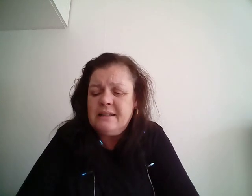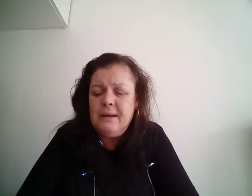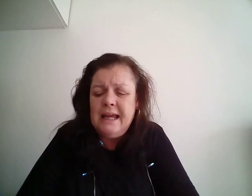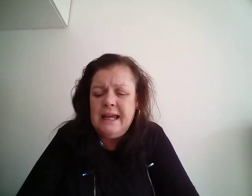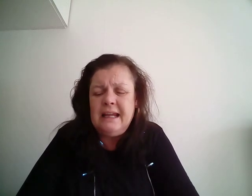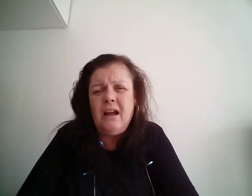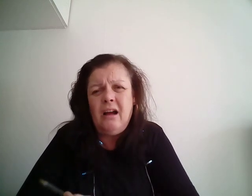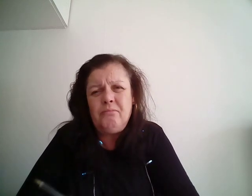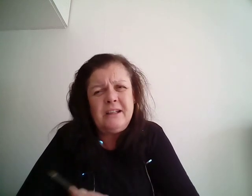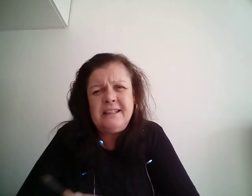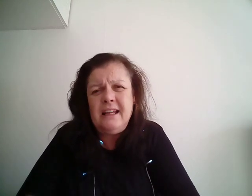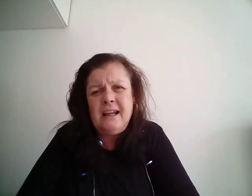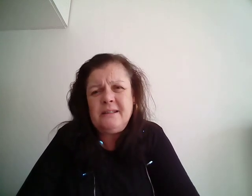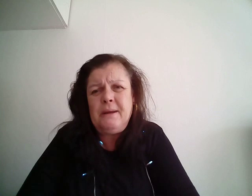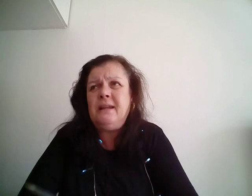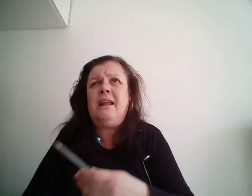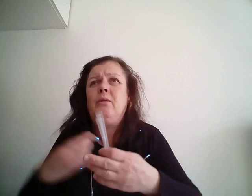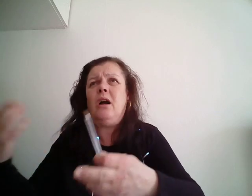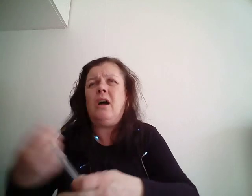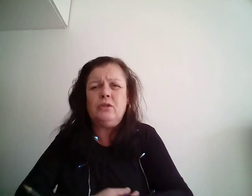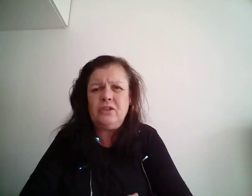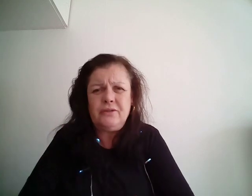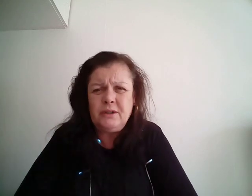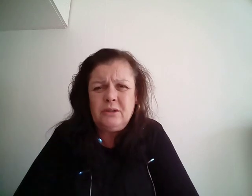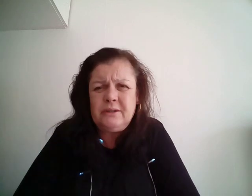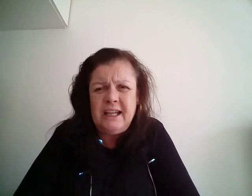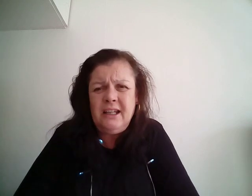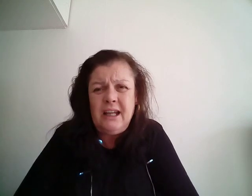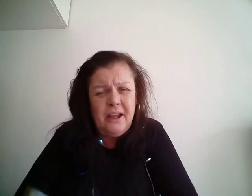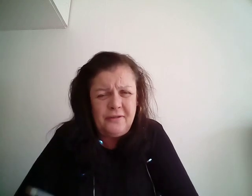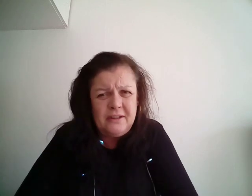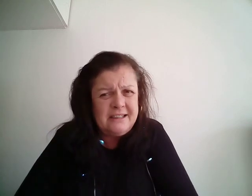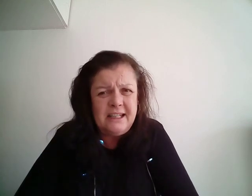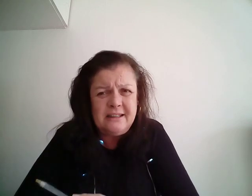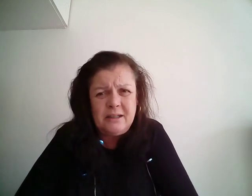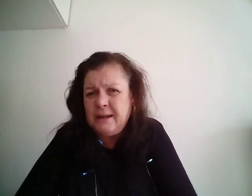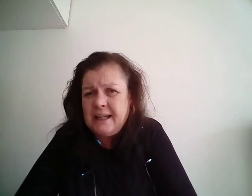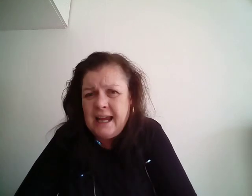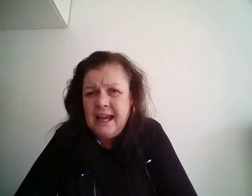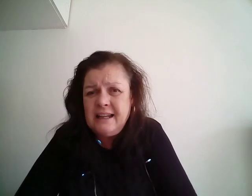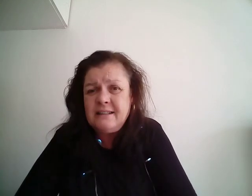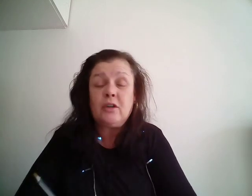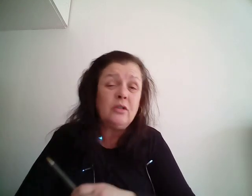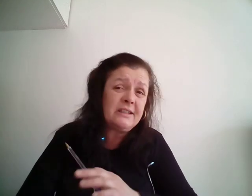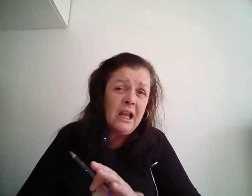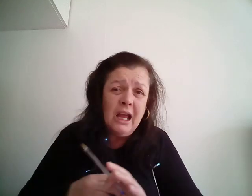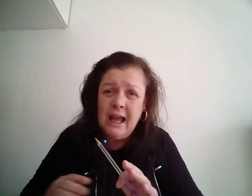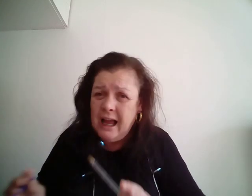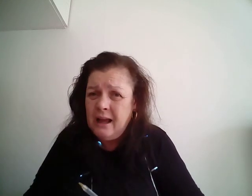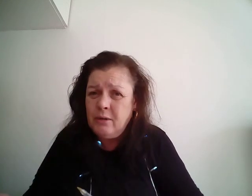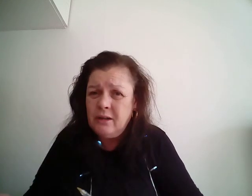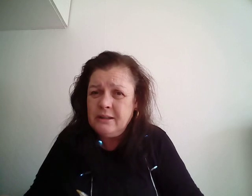me, I see that as being, there we are, a wonderful thing, if this is to be the case. Of course, I'm only